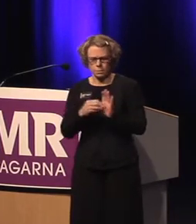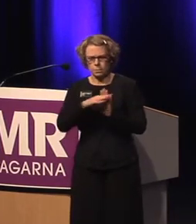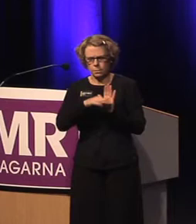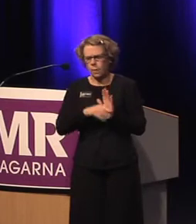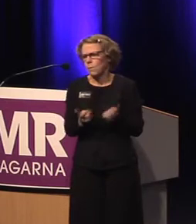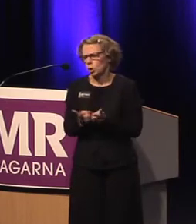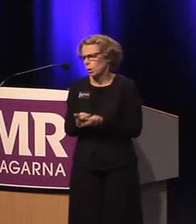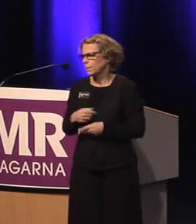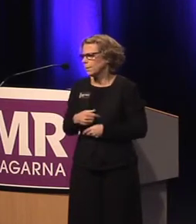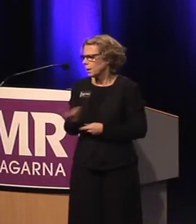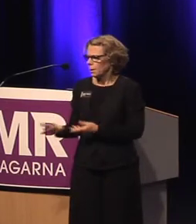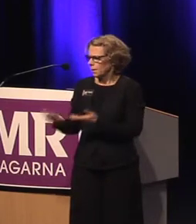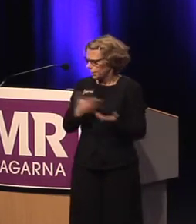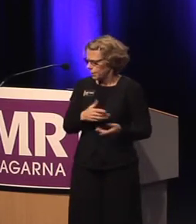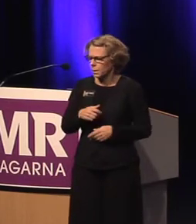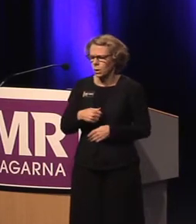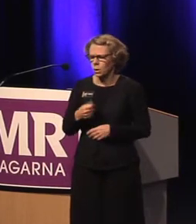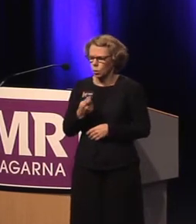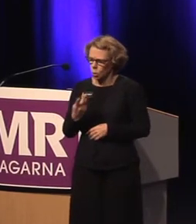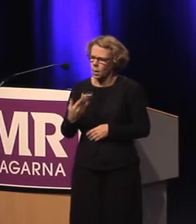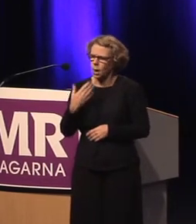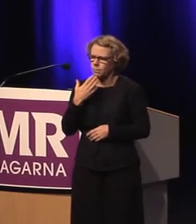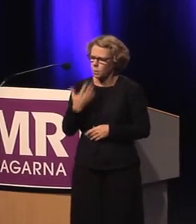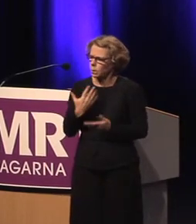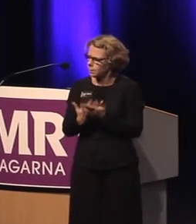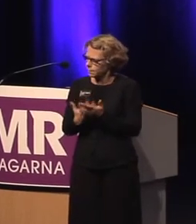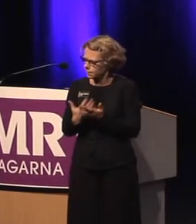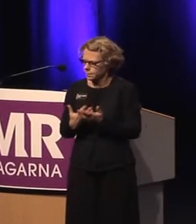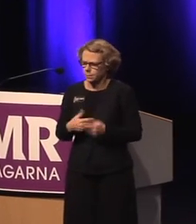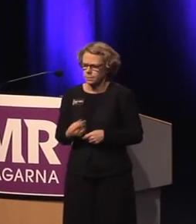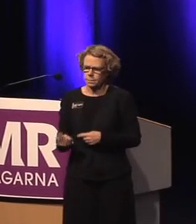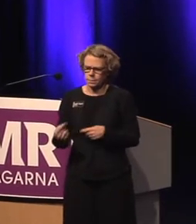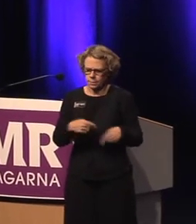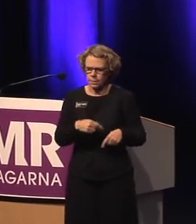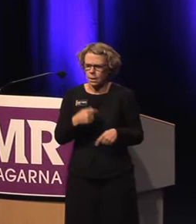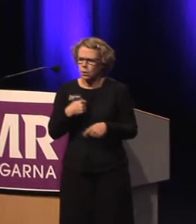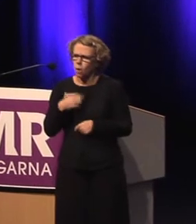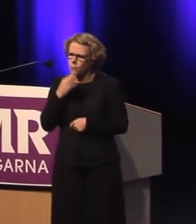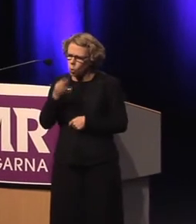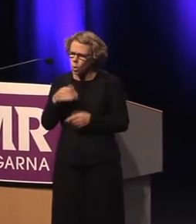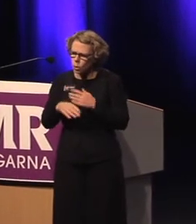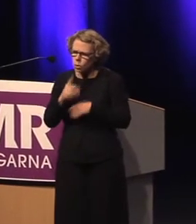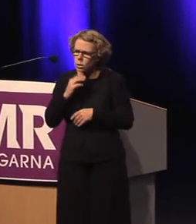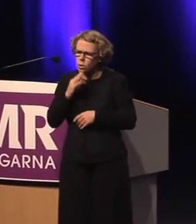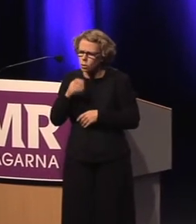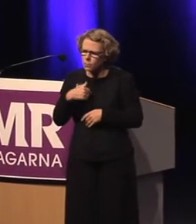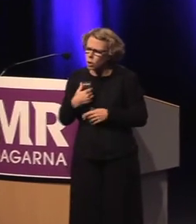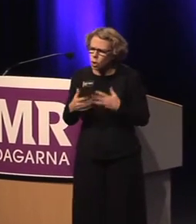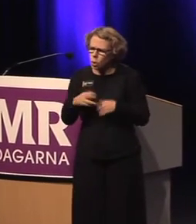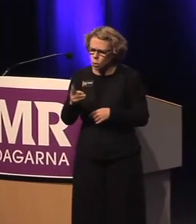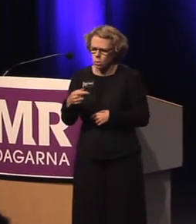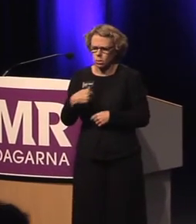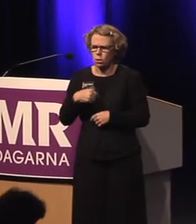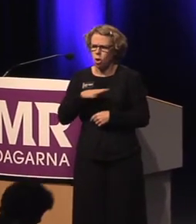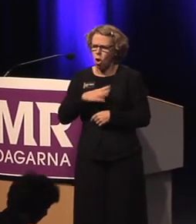up on the stage, Navi Pillay. When I asked you during lunchtime, what are you doing now? You said, no, I have